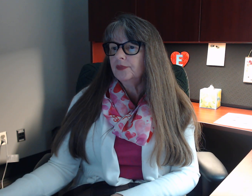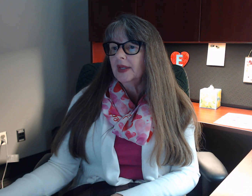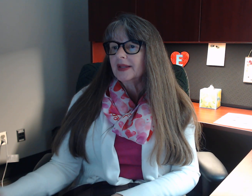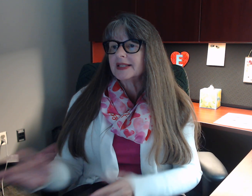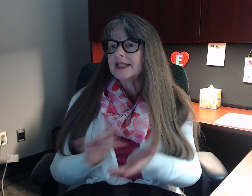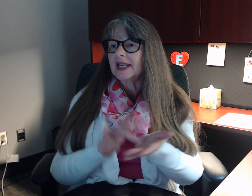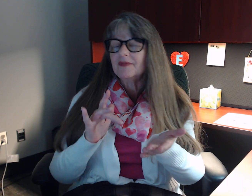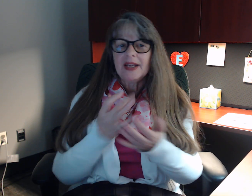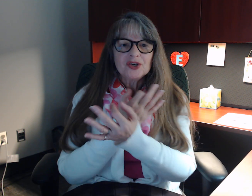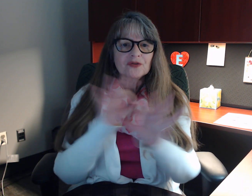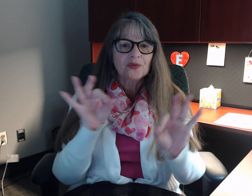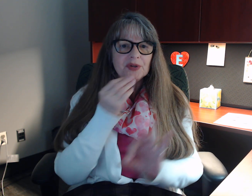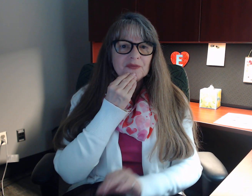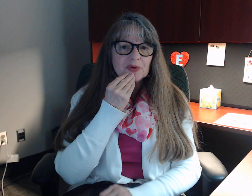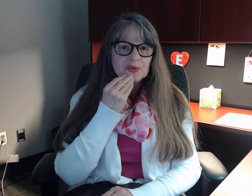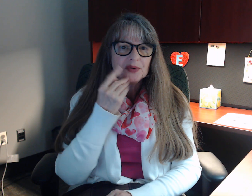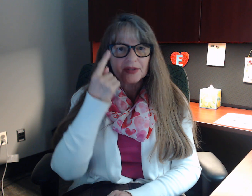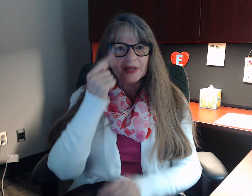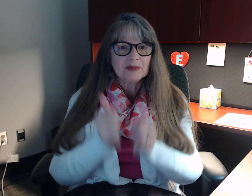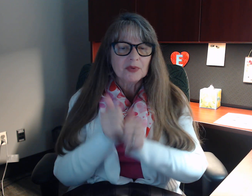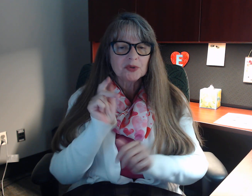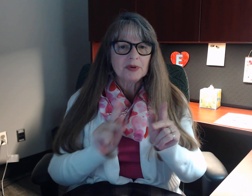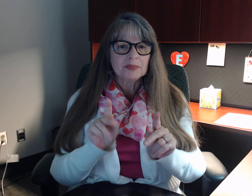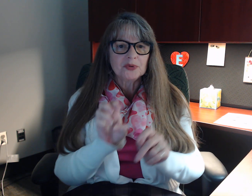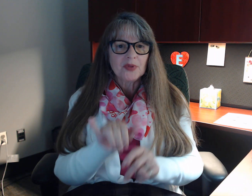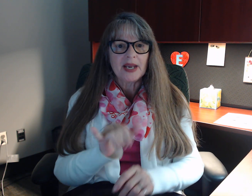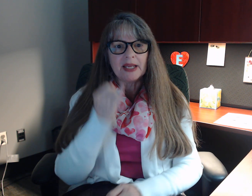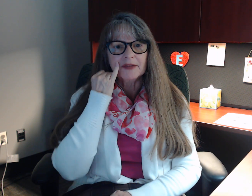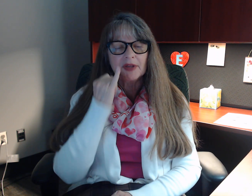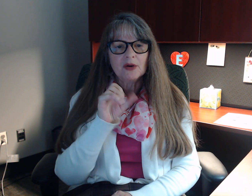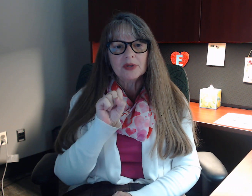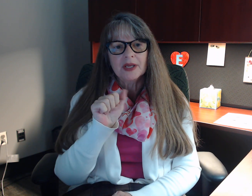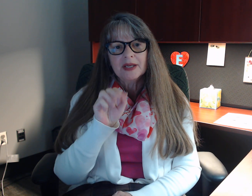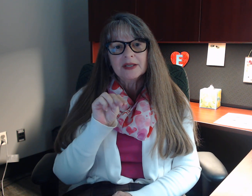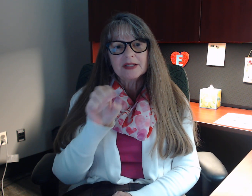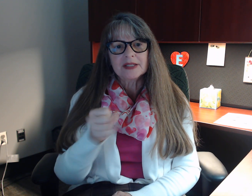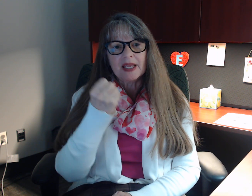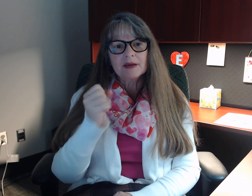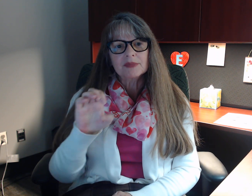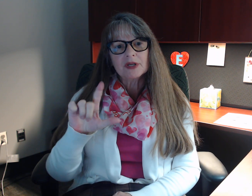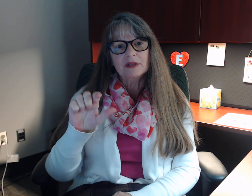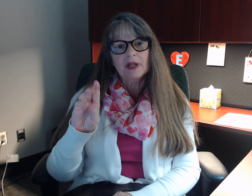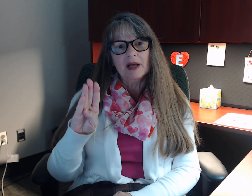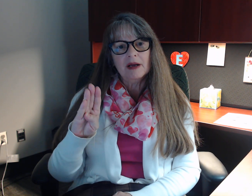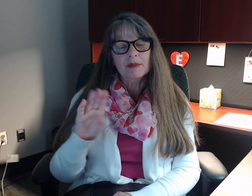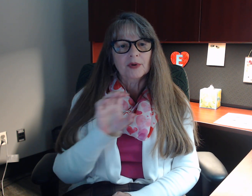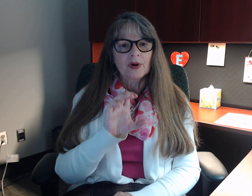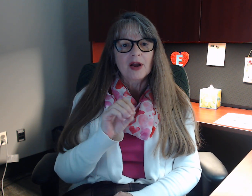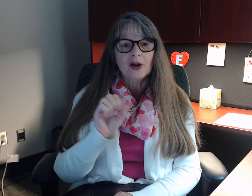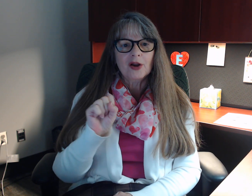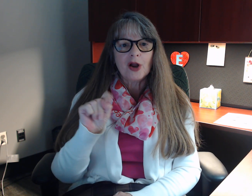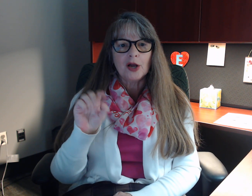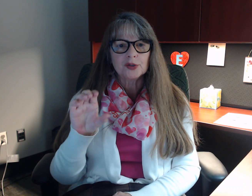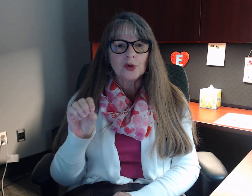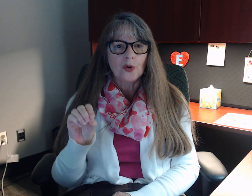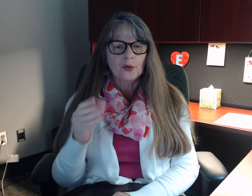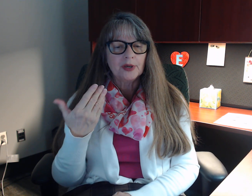They said take advantage of free food. I think most people do that, like if they go to Sam's Club or Costco or even